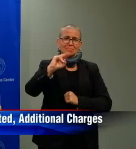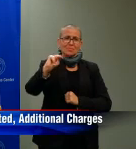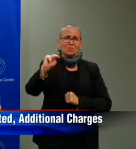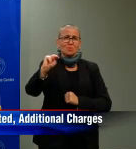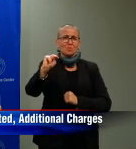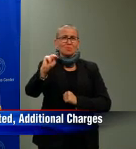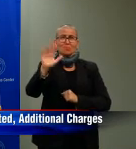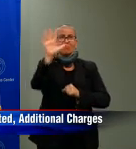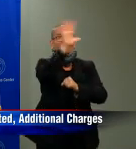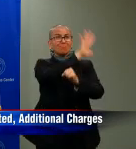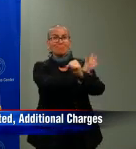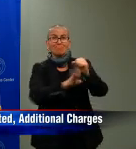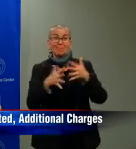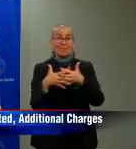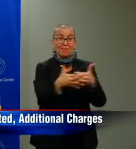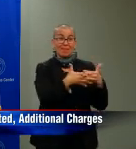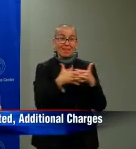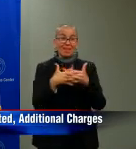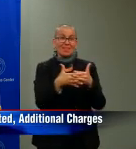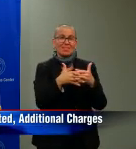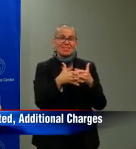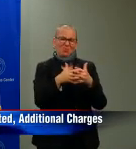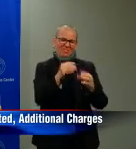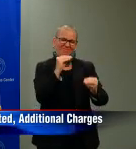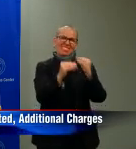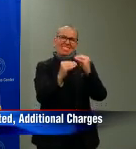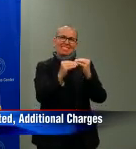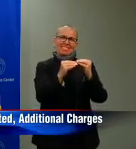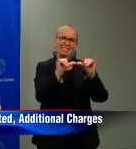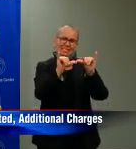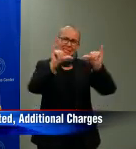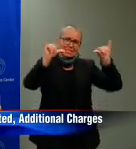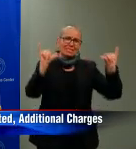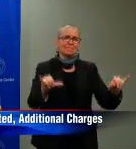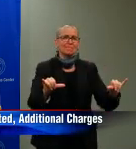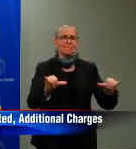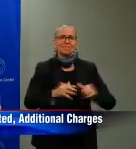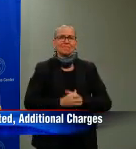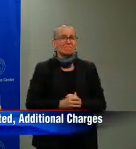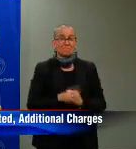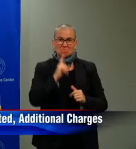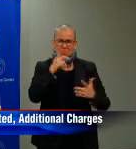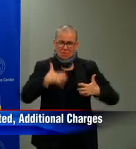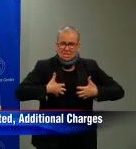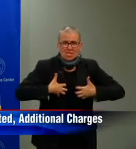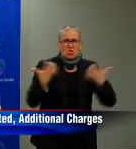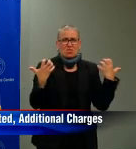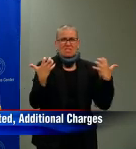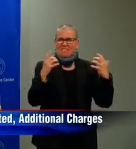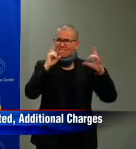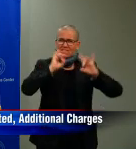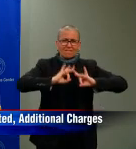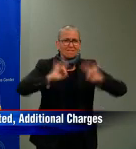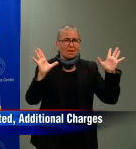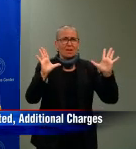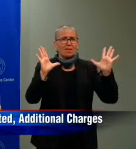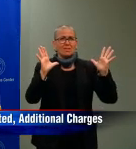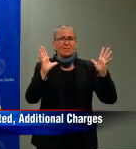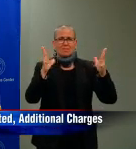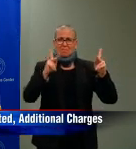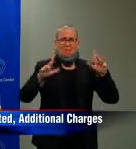This rage that you saw, and the violence excluded from it, those who chose to go down that